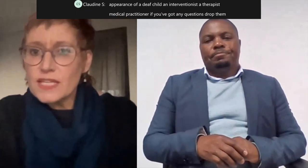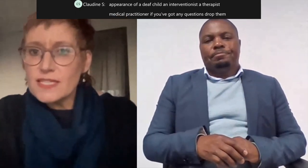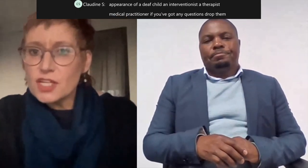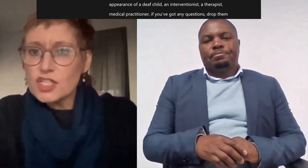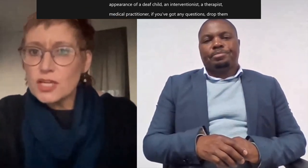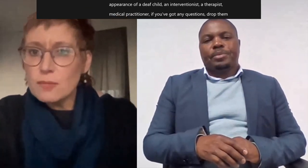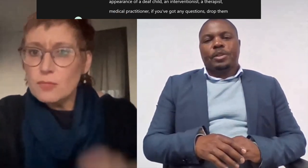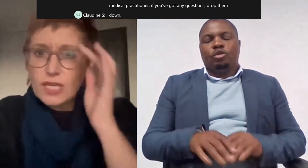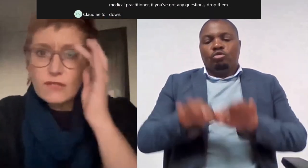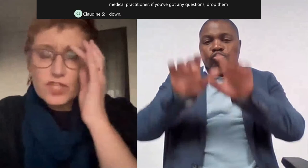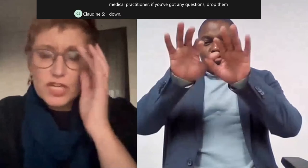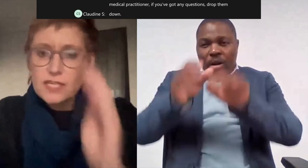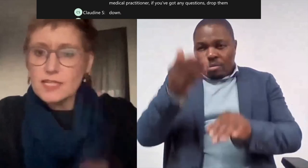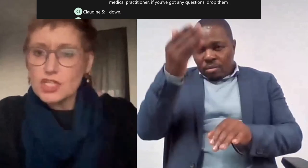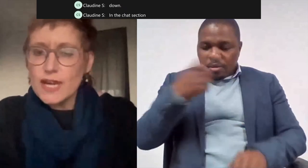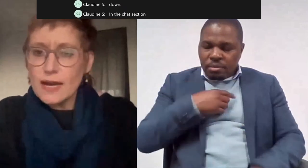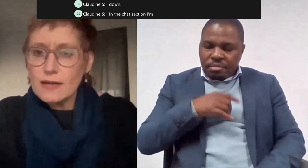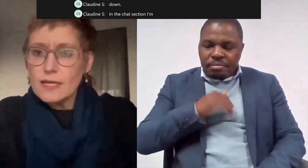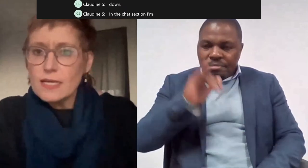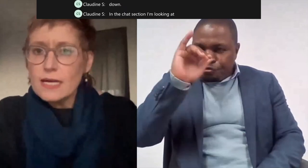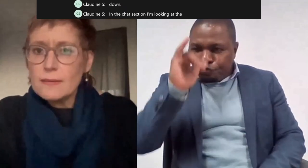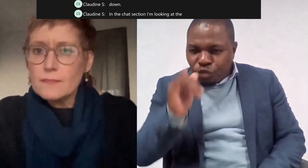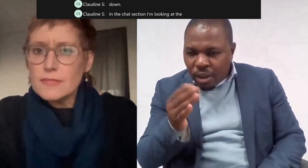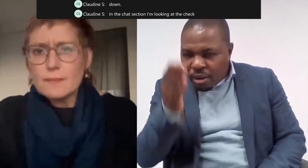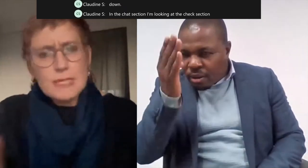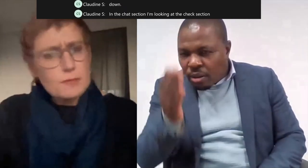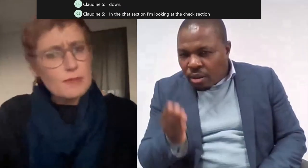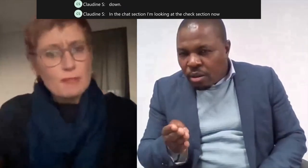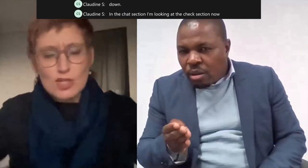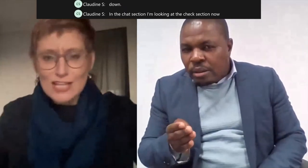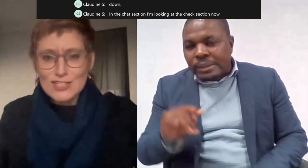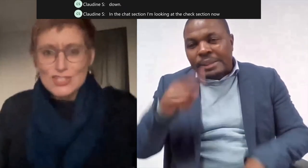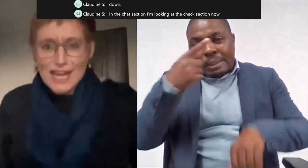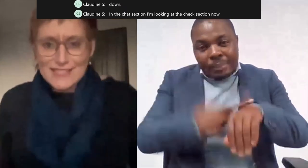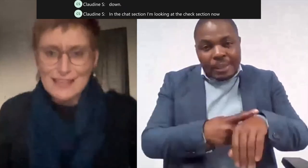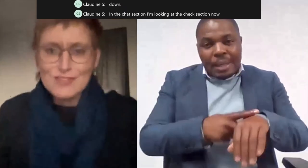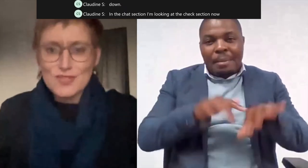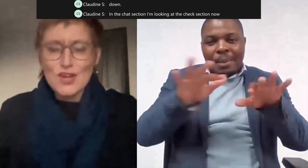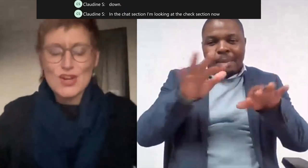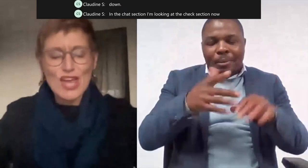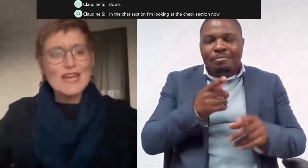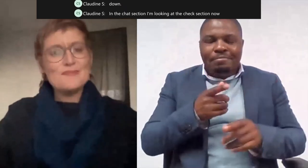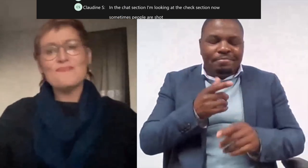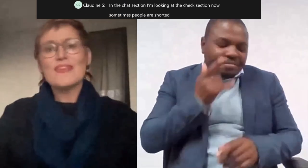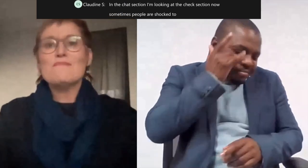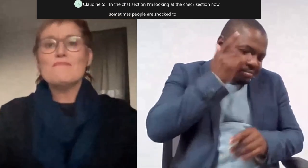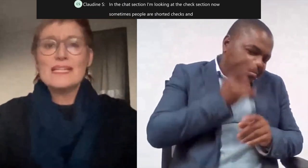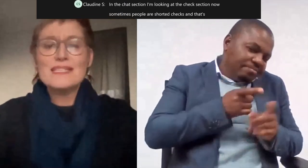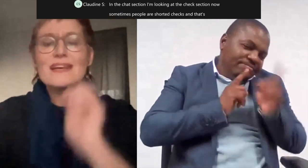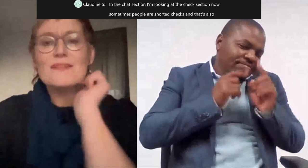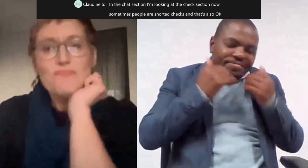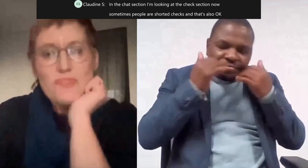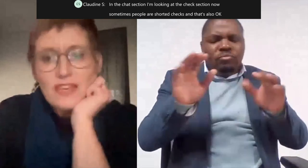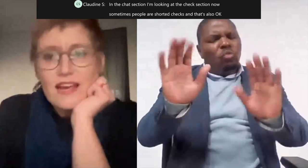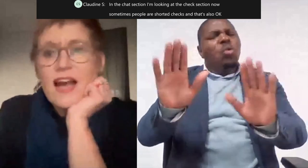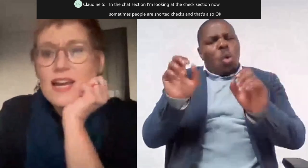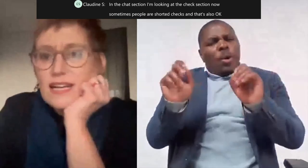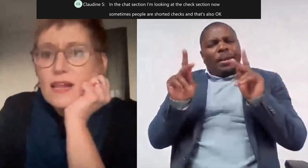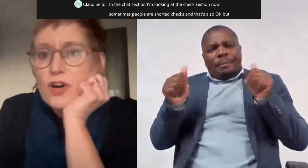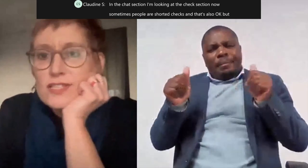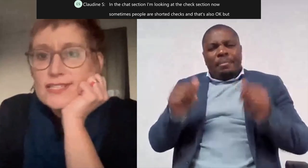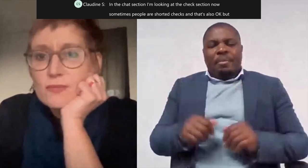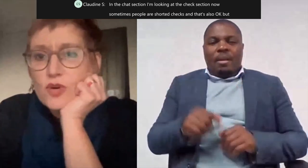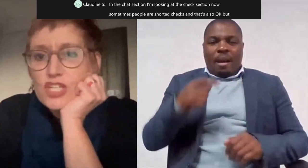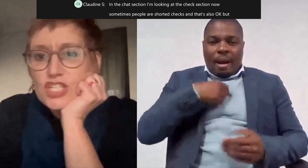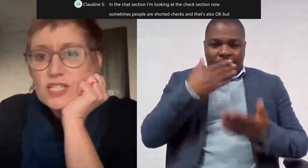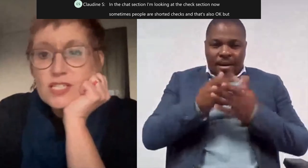In the chat section, I'm looking at the chat section now. Sometimes people are shy to chat, and that's also okay. But I